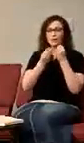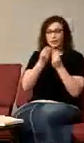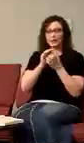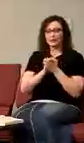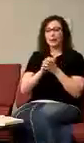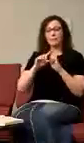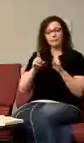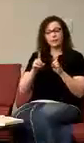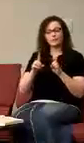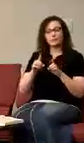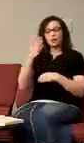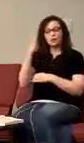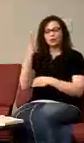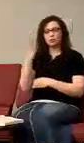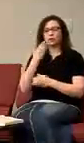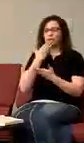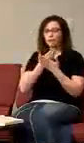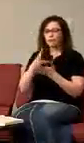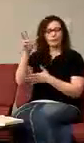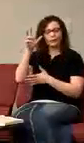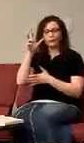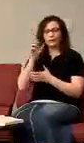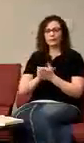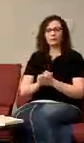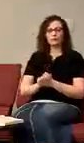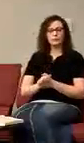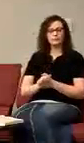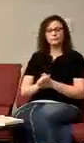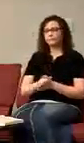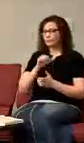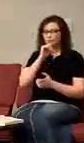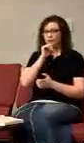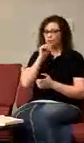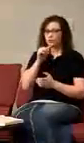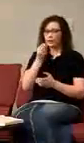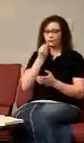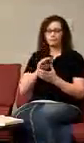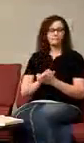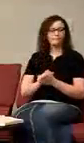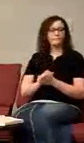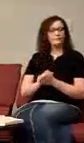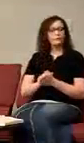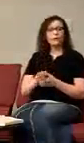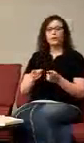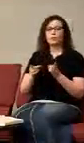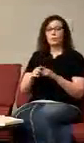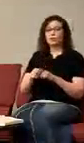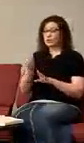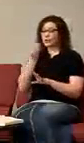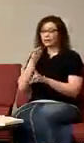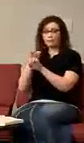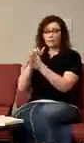good and evil thou shalt not eat of it. For in the day that thou eatest thereof, thou shalt surely